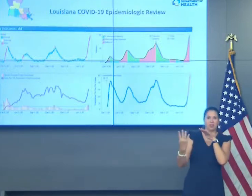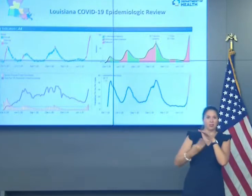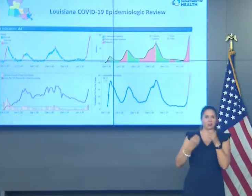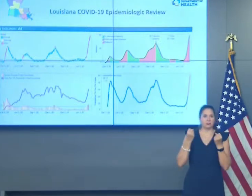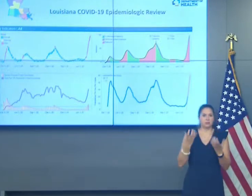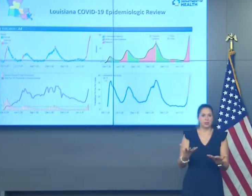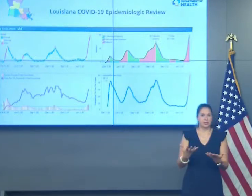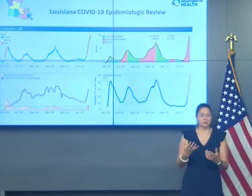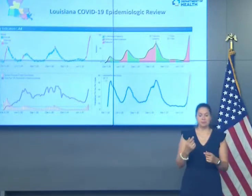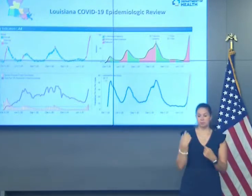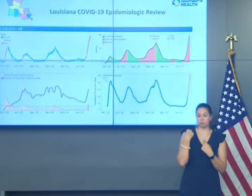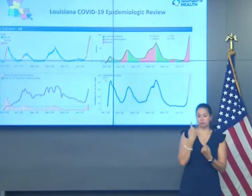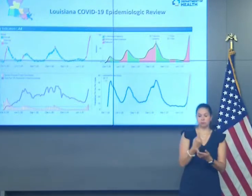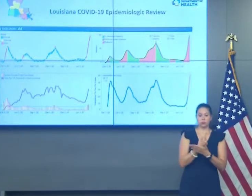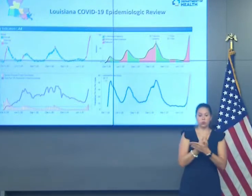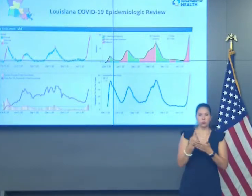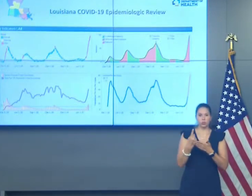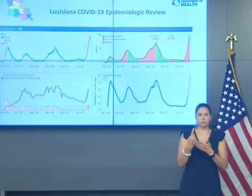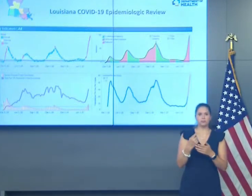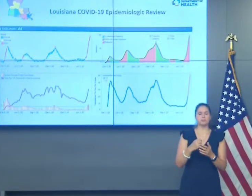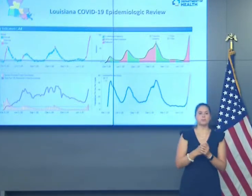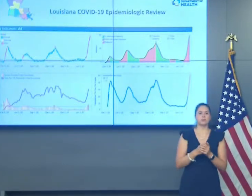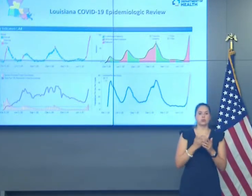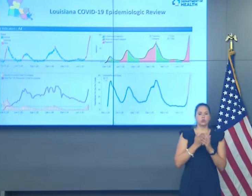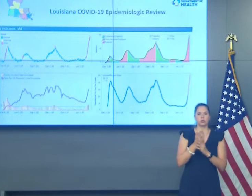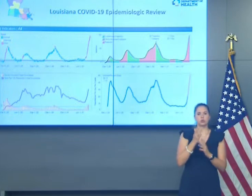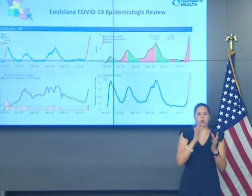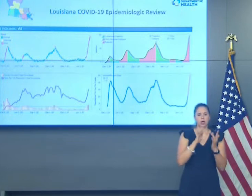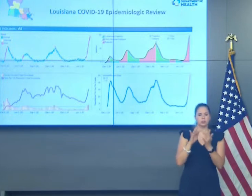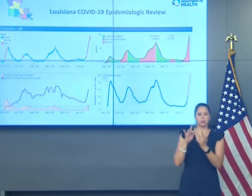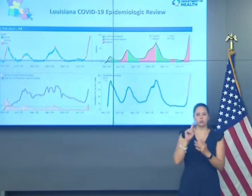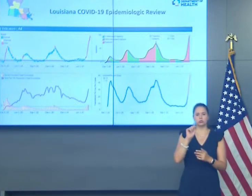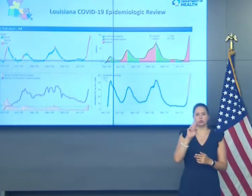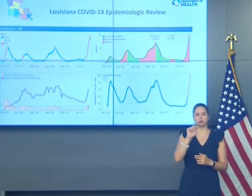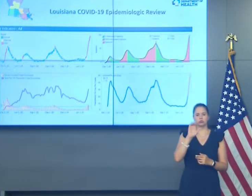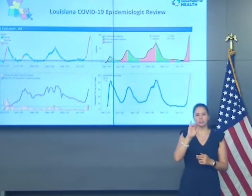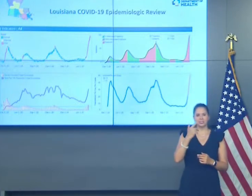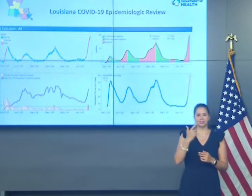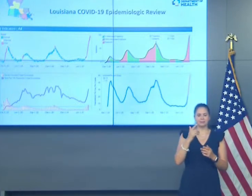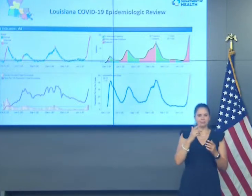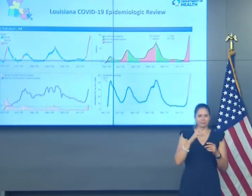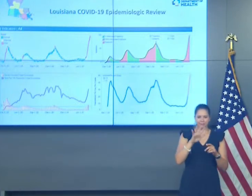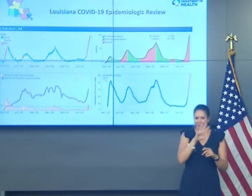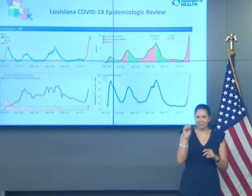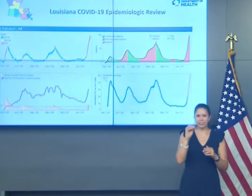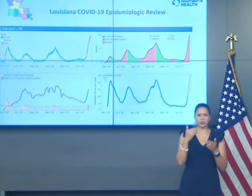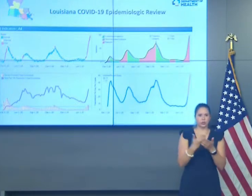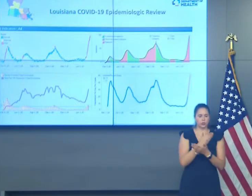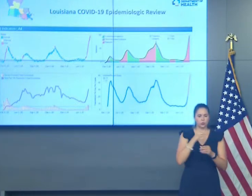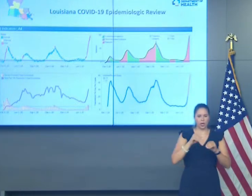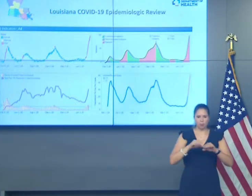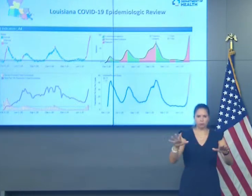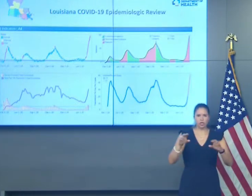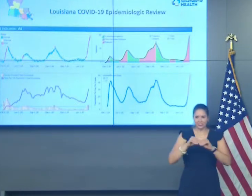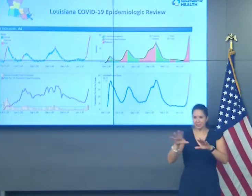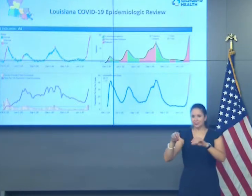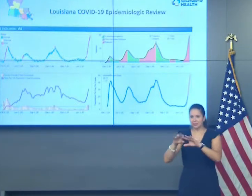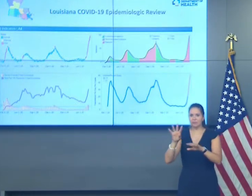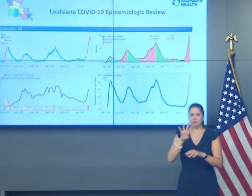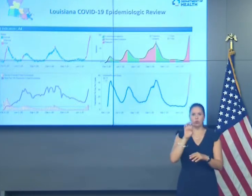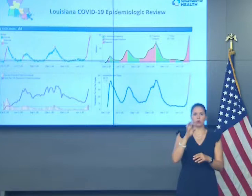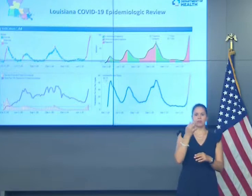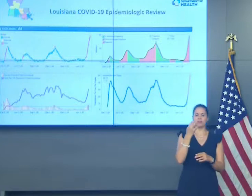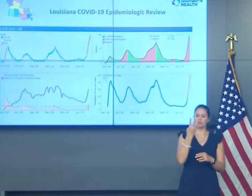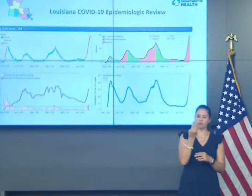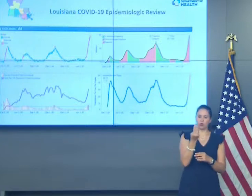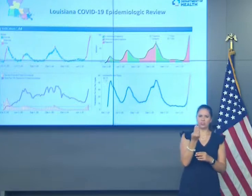Over the past week, we have, through contact tracing, tracked 50 new outbreaks of COVID-19, accounting for